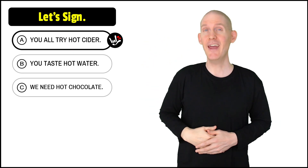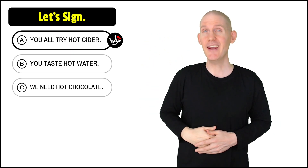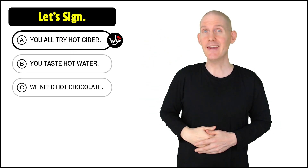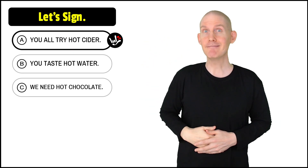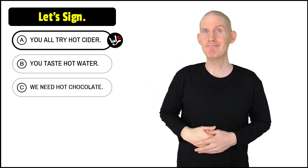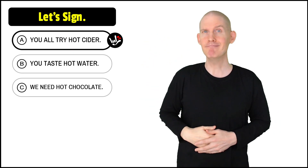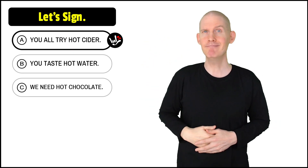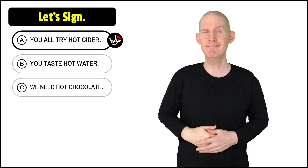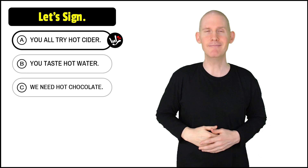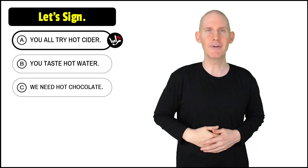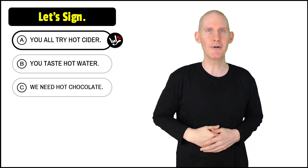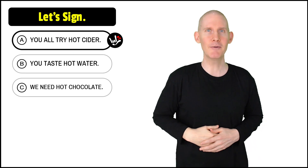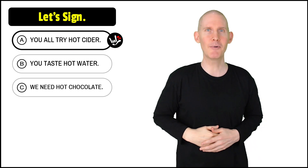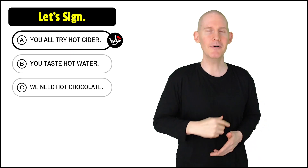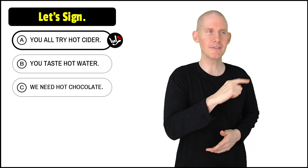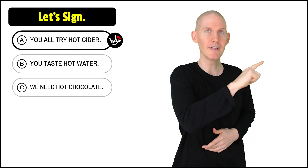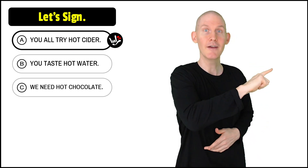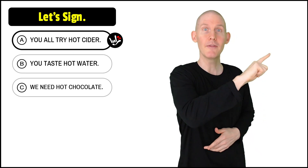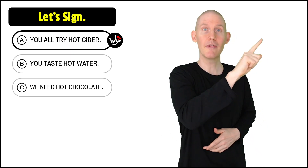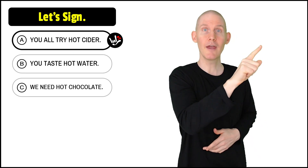they. Very important. They,